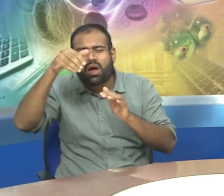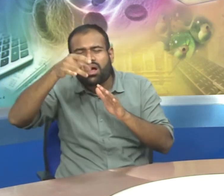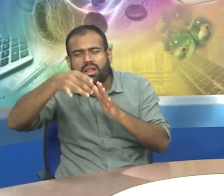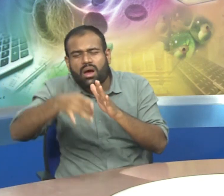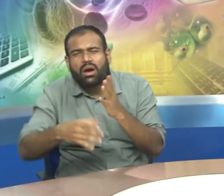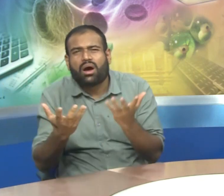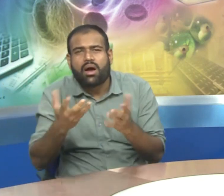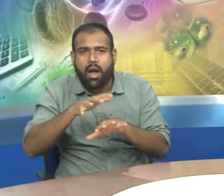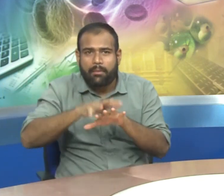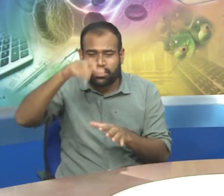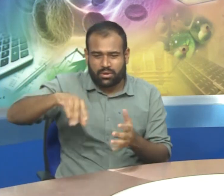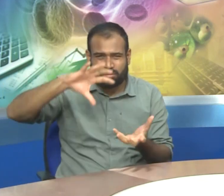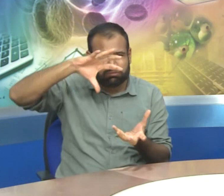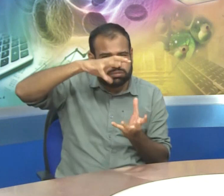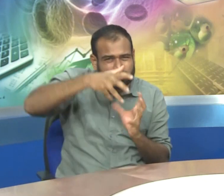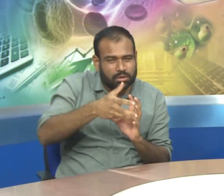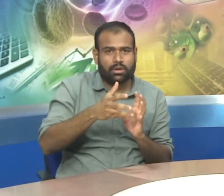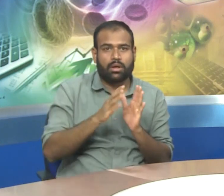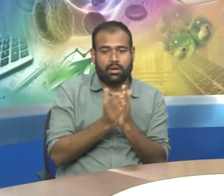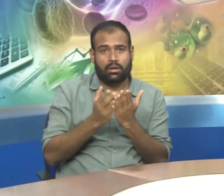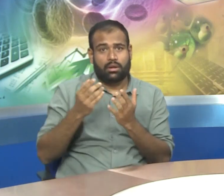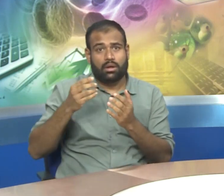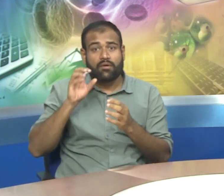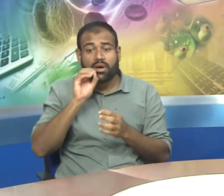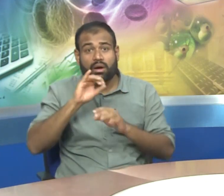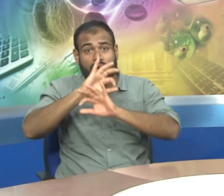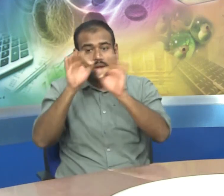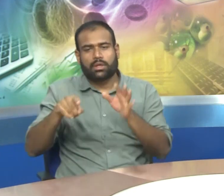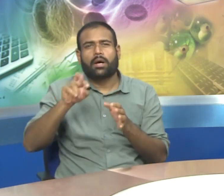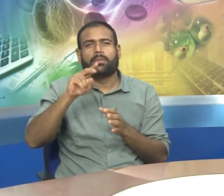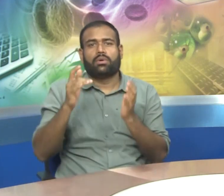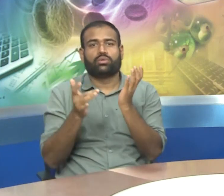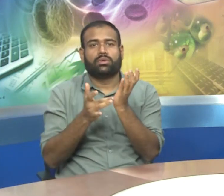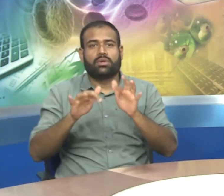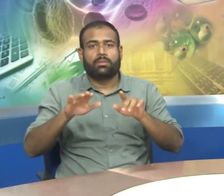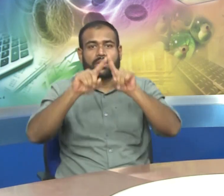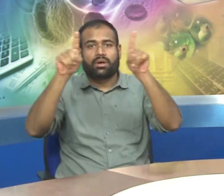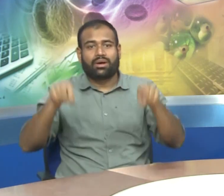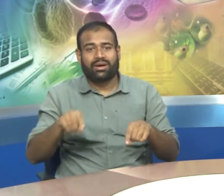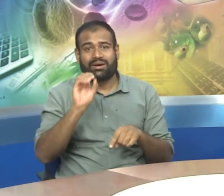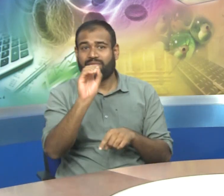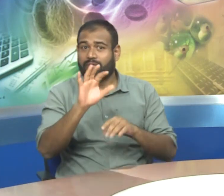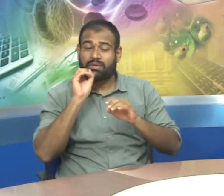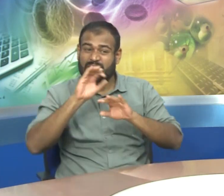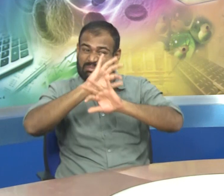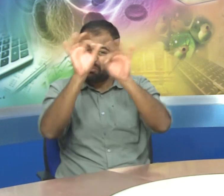Current awareness services, indexing and abstracting service comes under this.